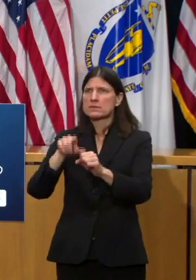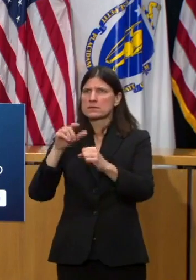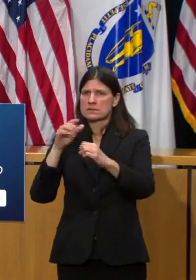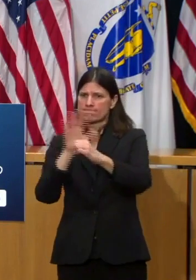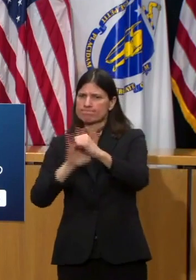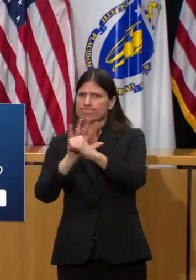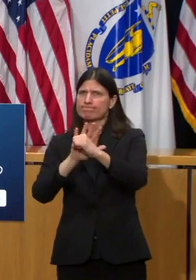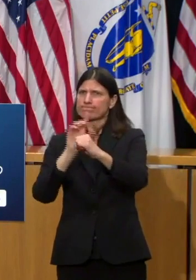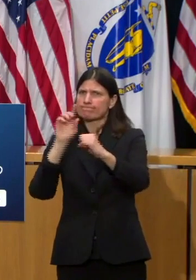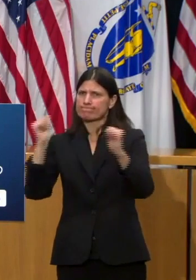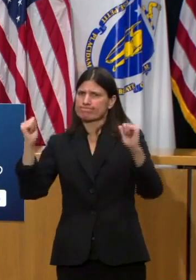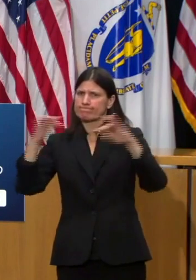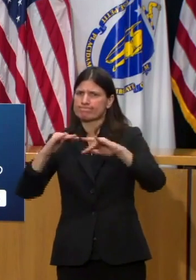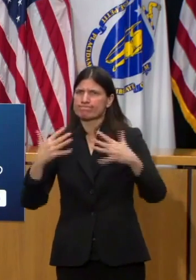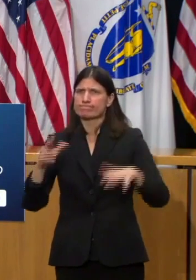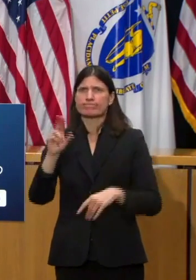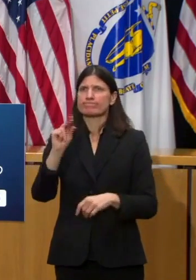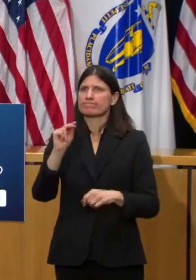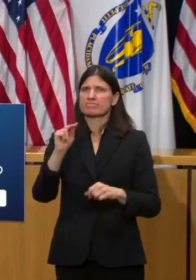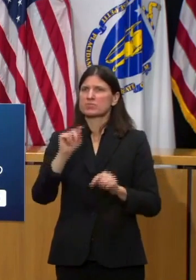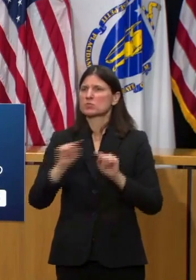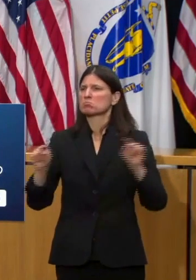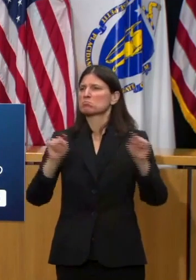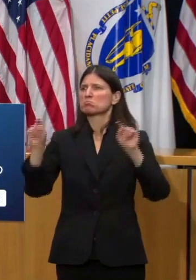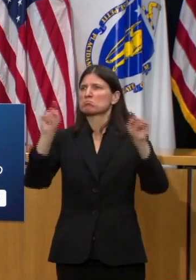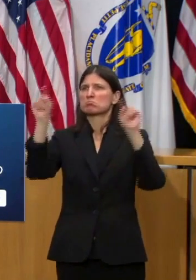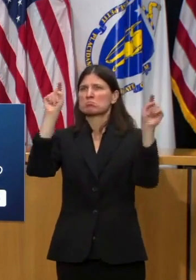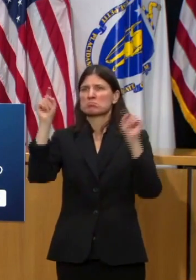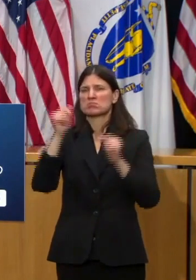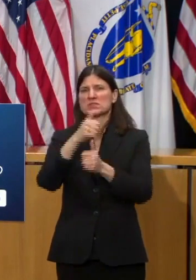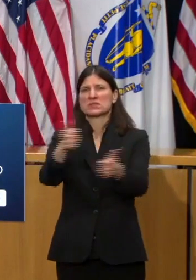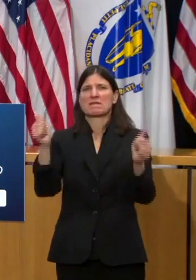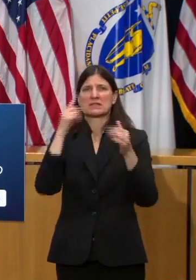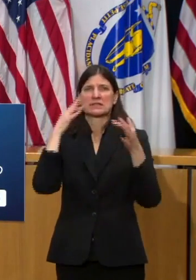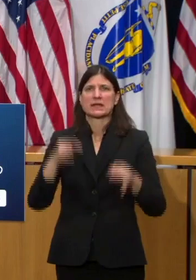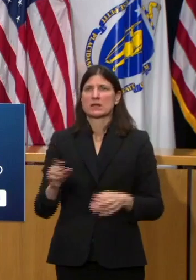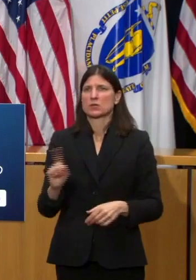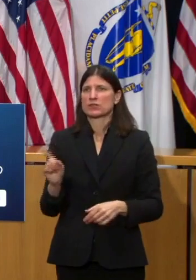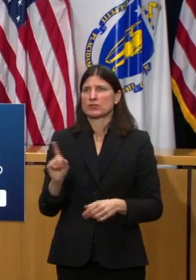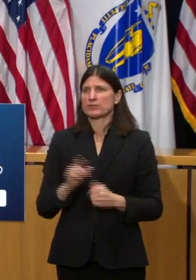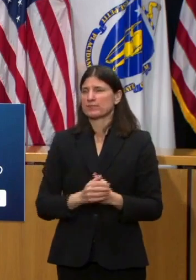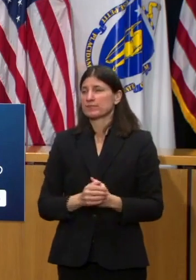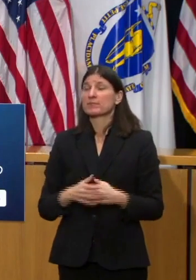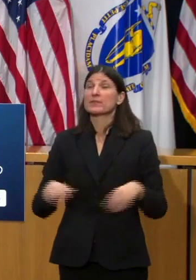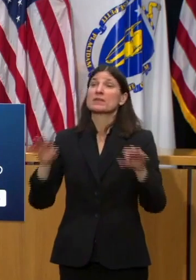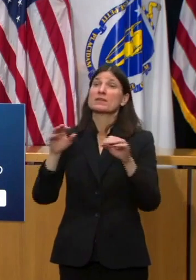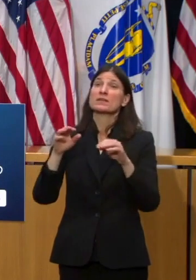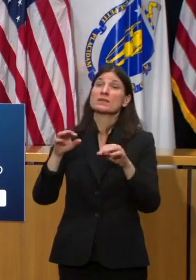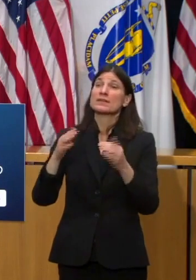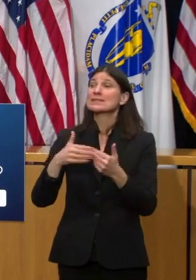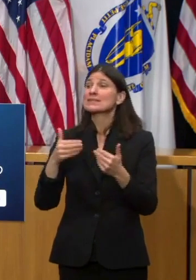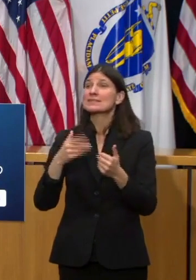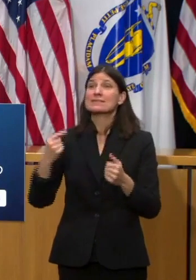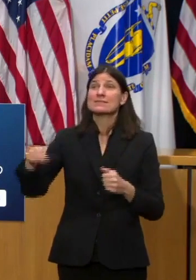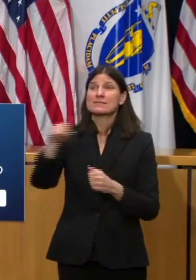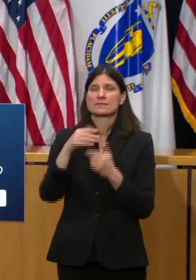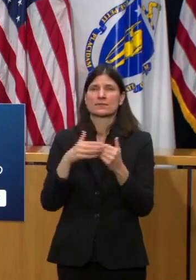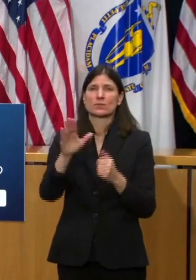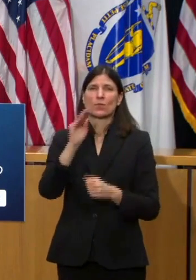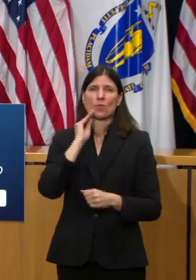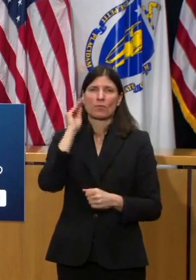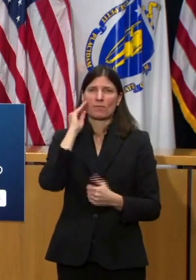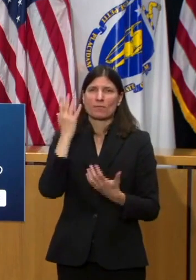but none of us want to get one more phone call from somebody who says, you